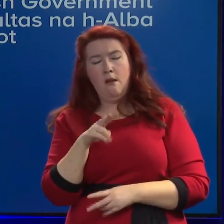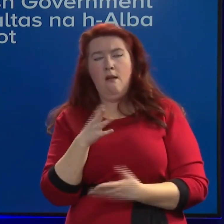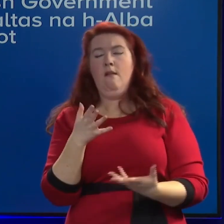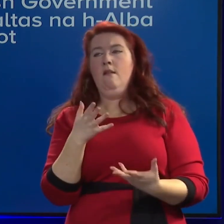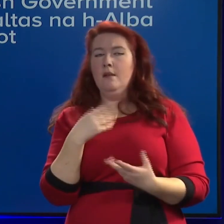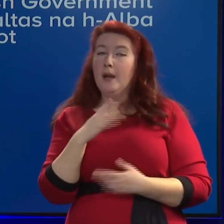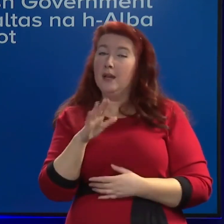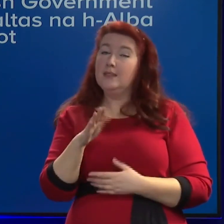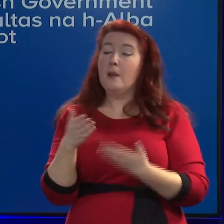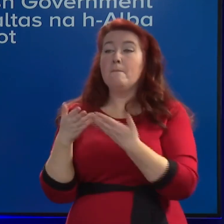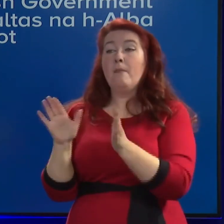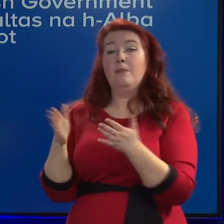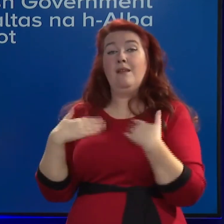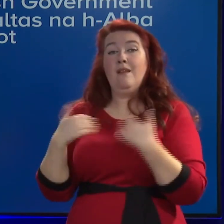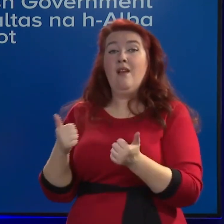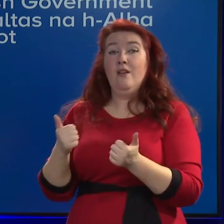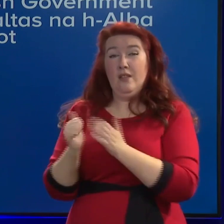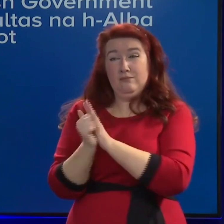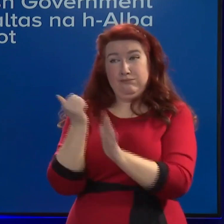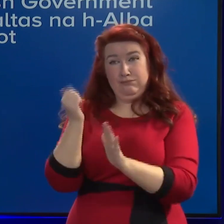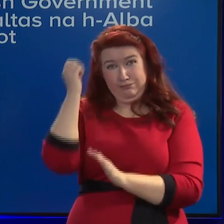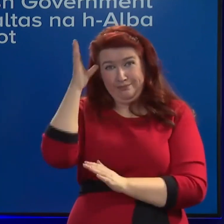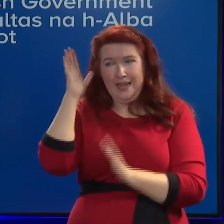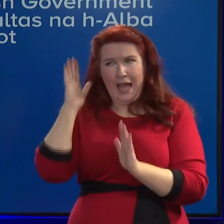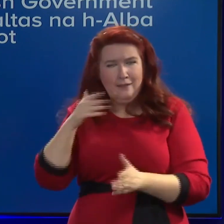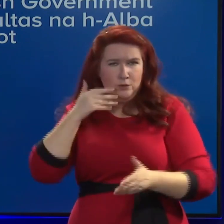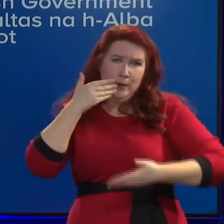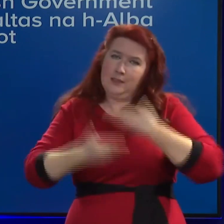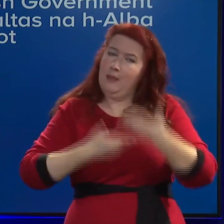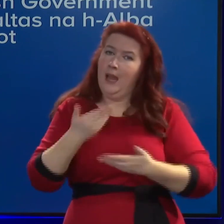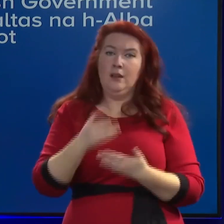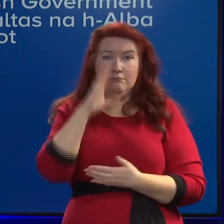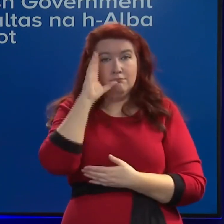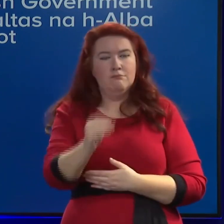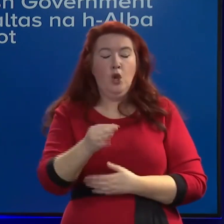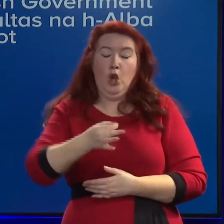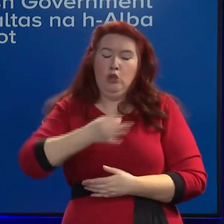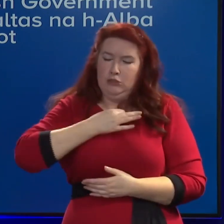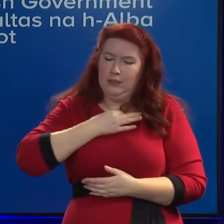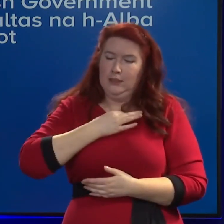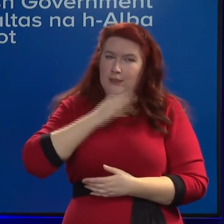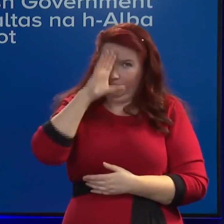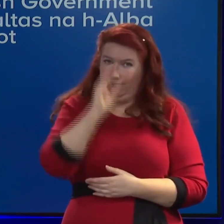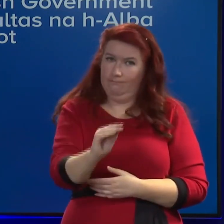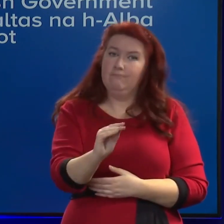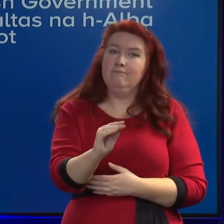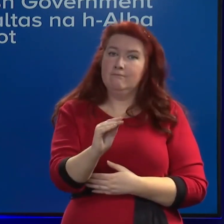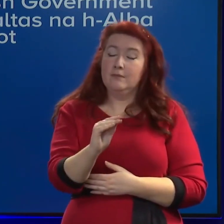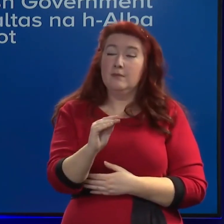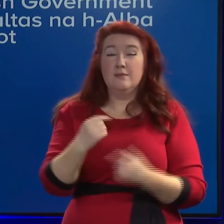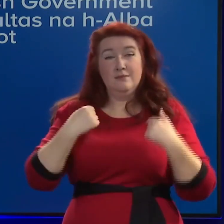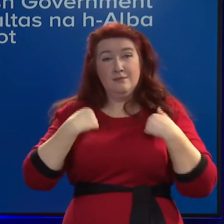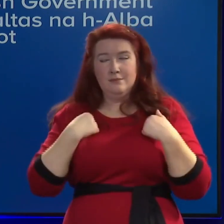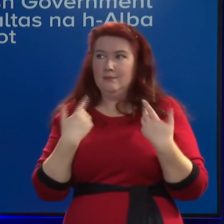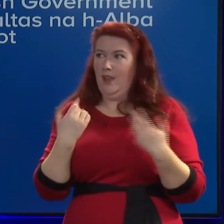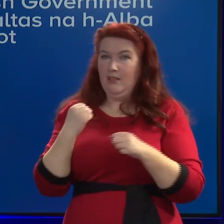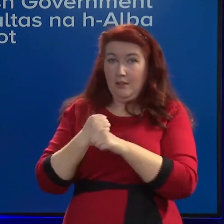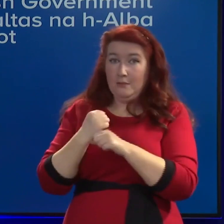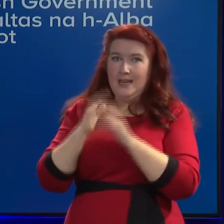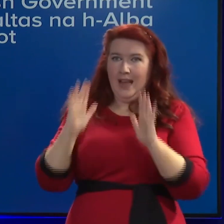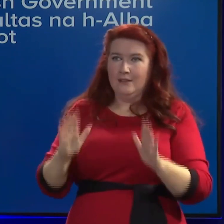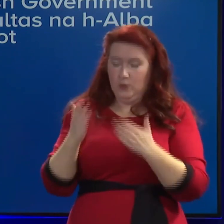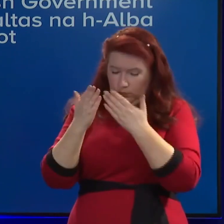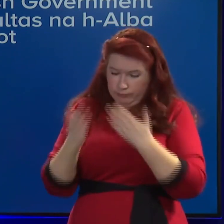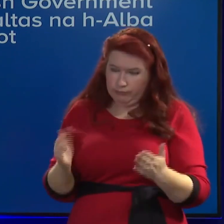set out very clearly and frankly the risks we face, and it's incumbent on me and government to pay attention to